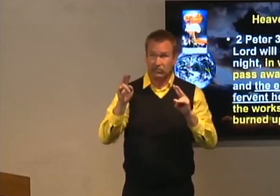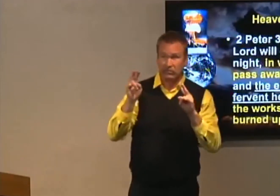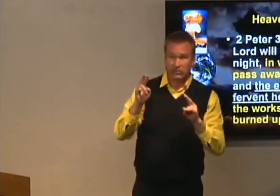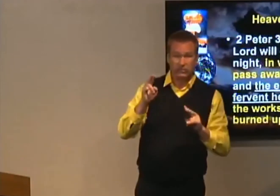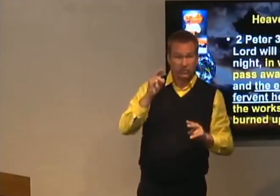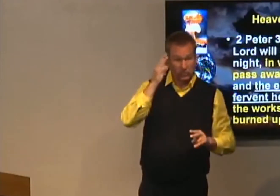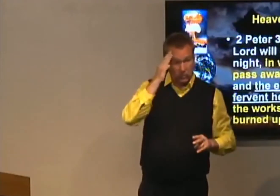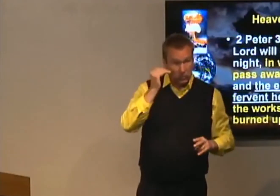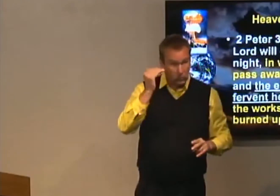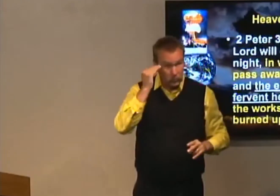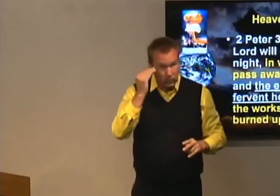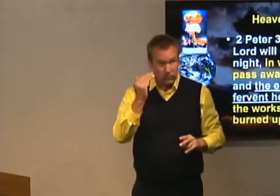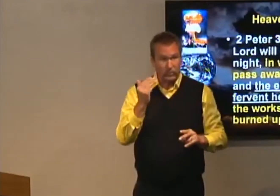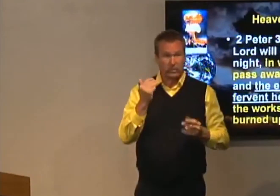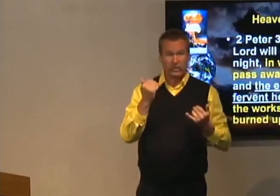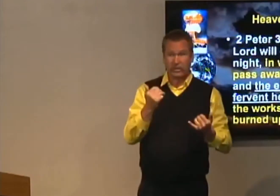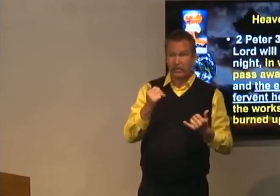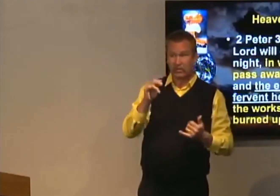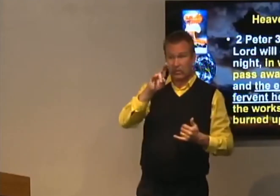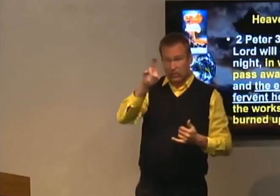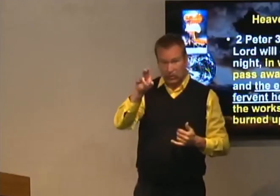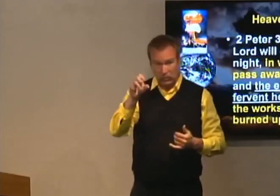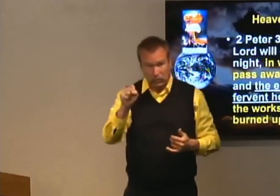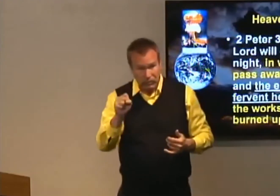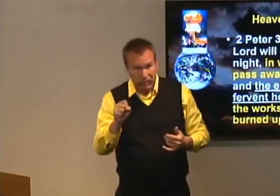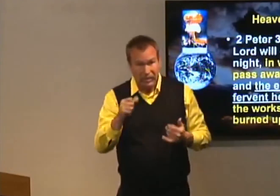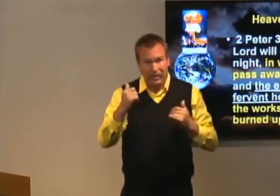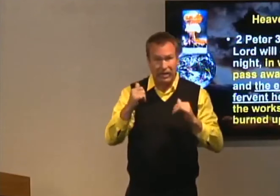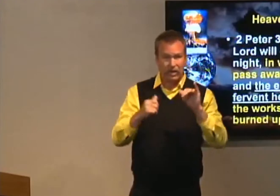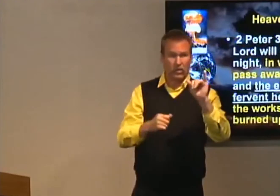was loud and was awful. North Korea.